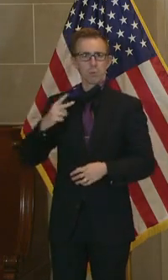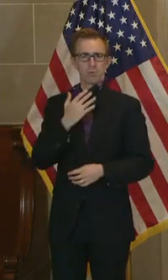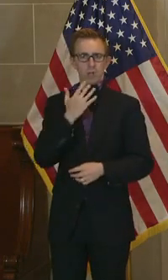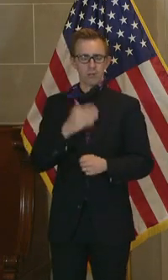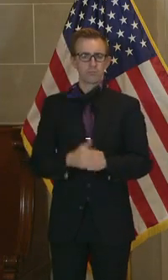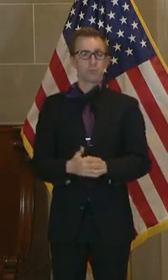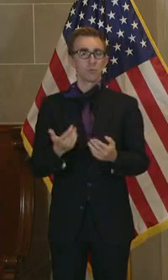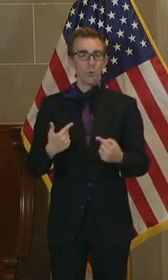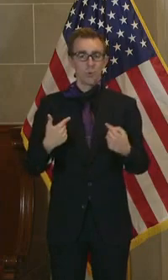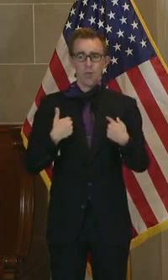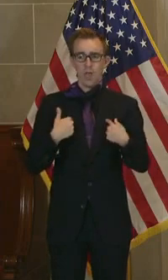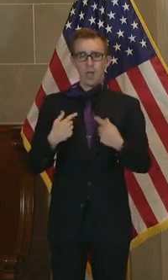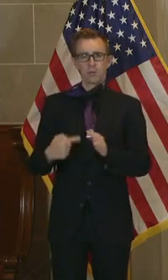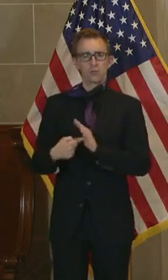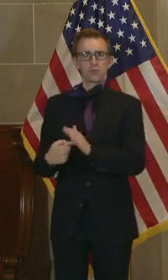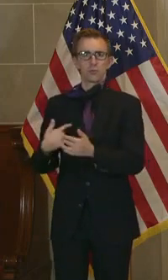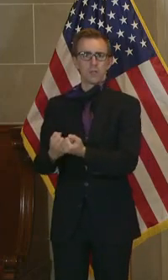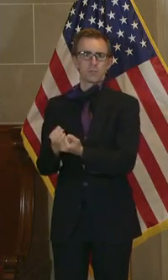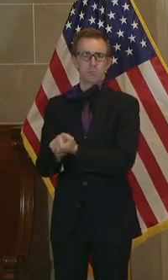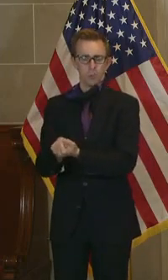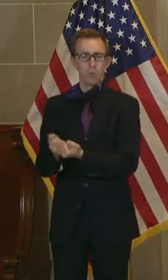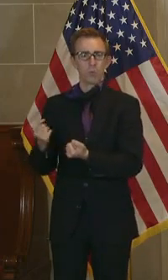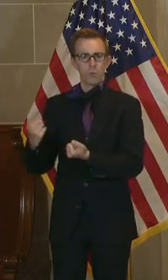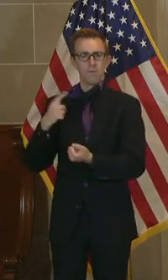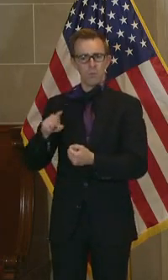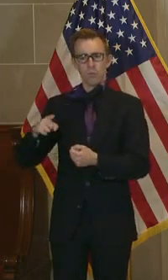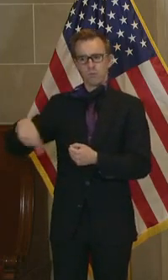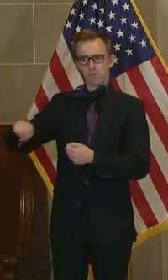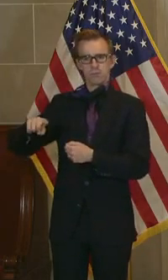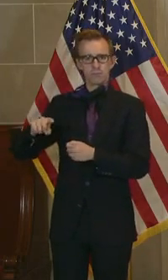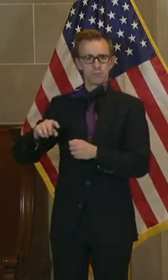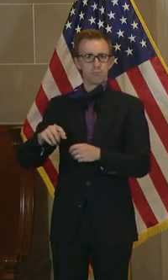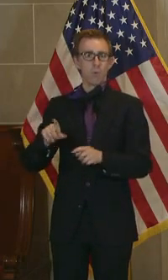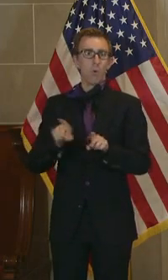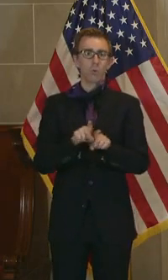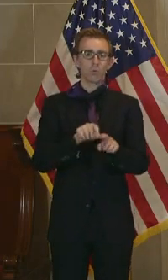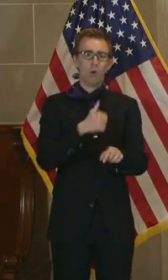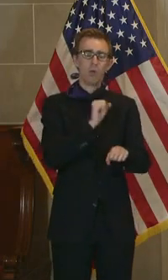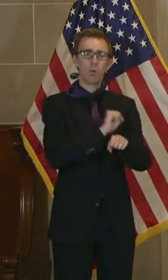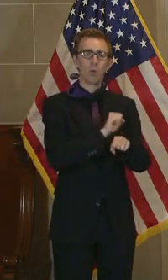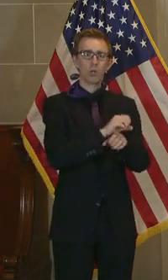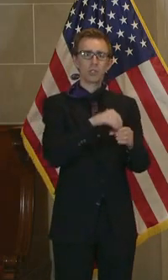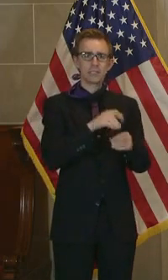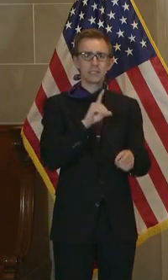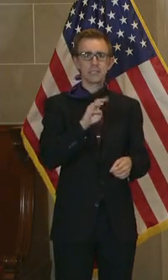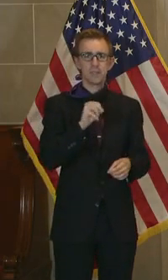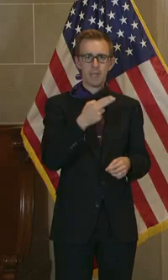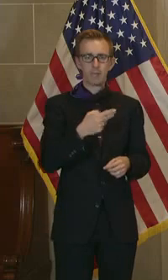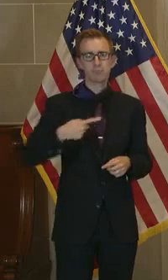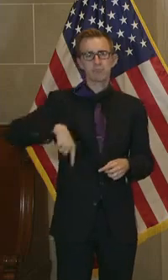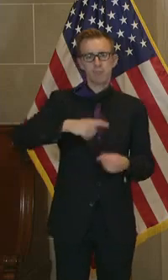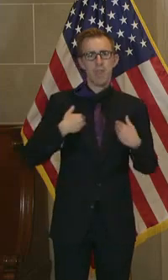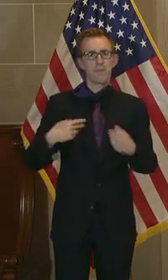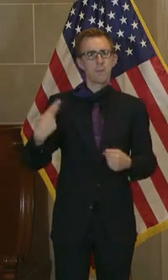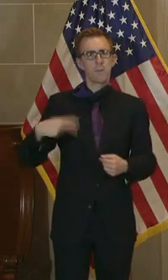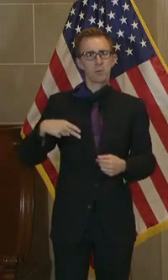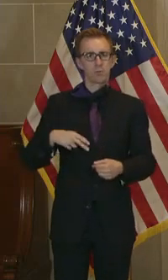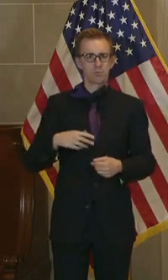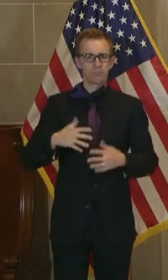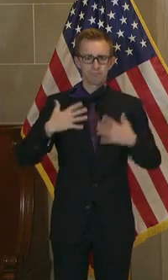I, like many of the over 7,000 employees of the Department of Mental Health across the state, are wearing purple